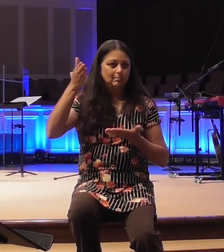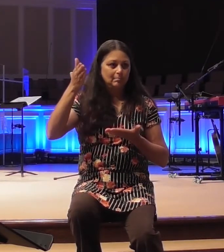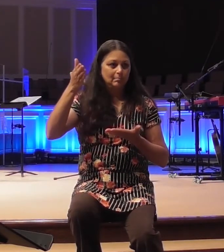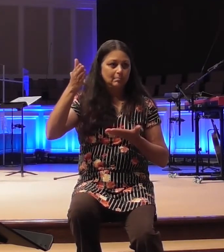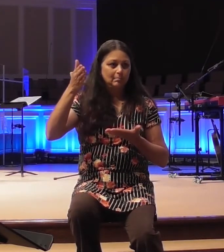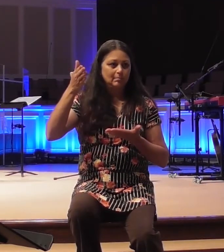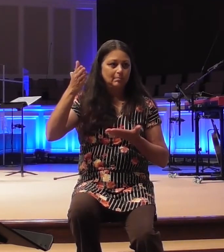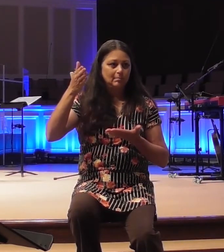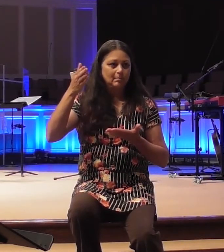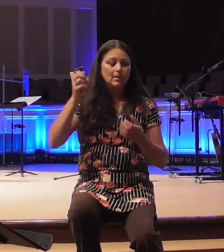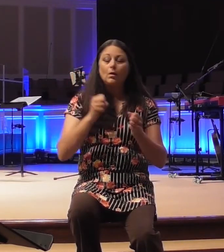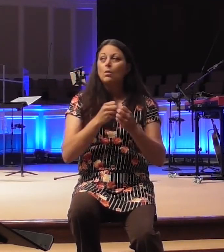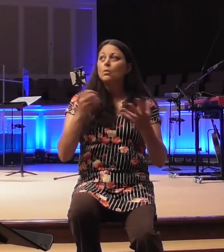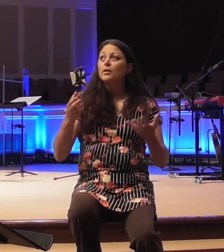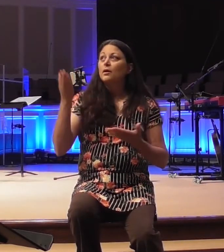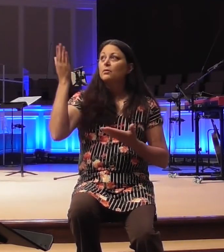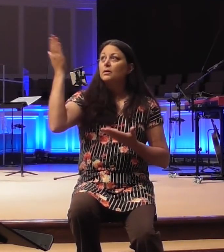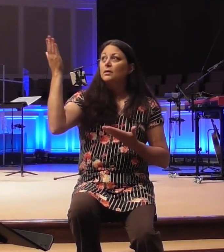Without him, I would be drifting